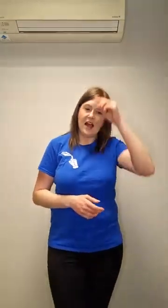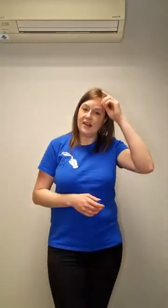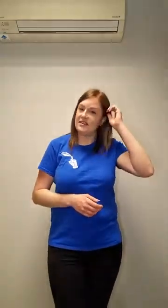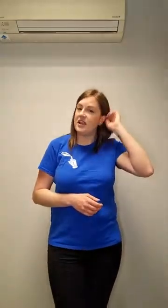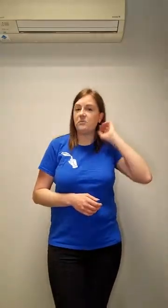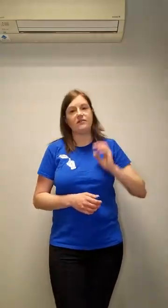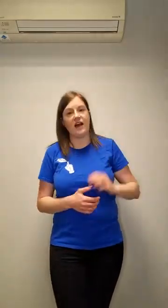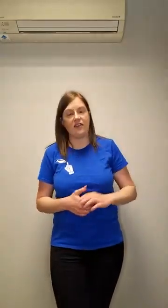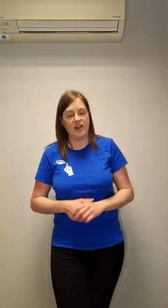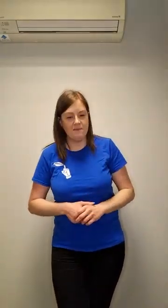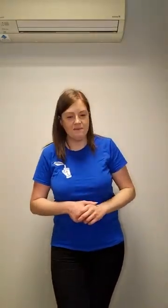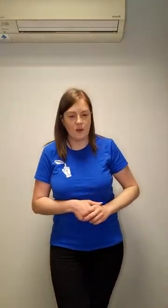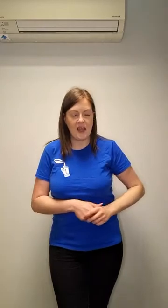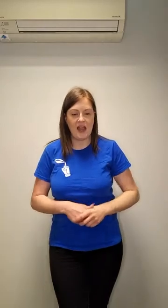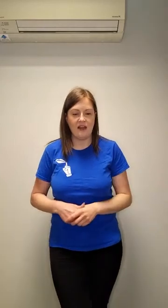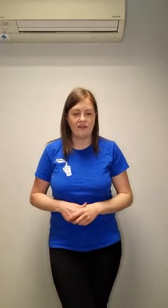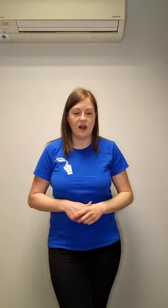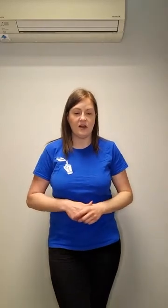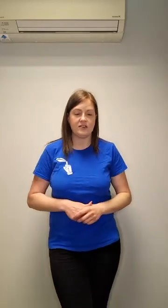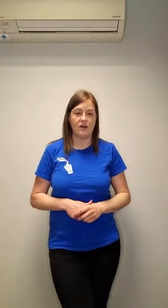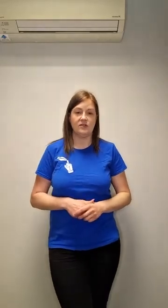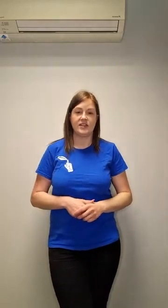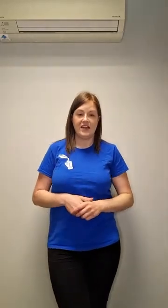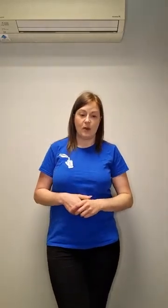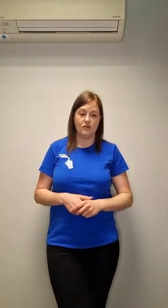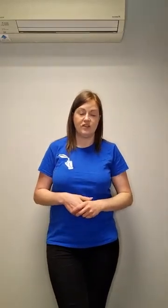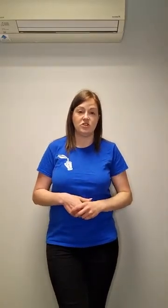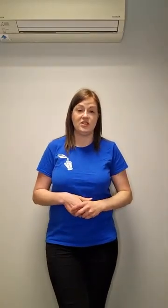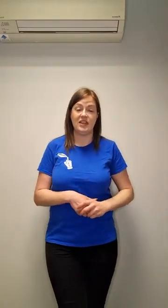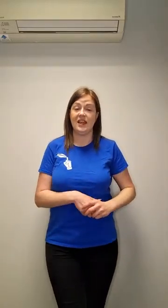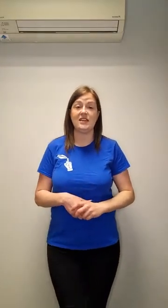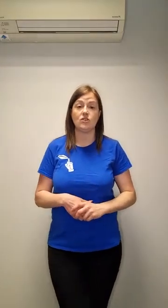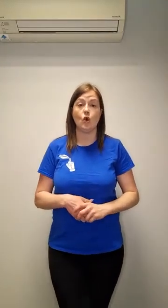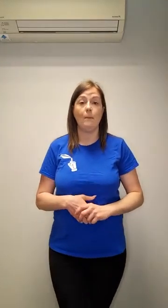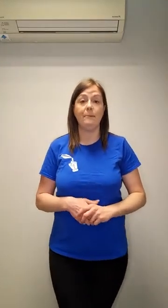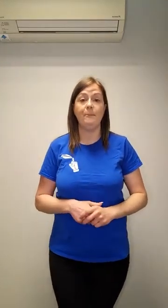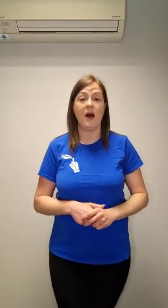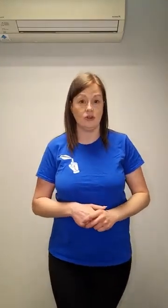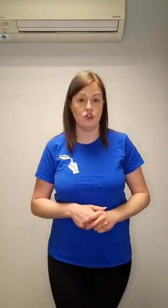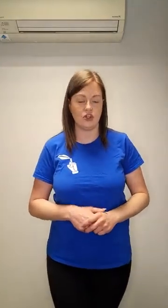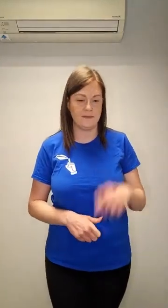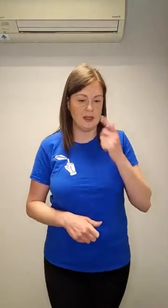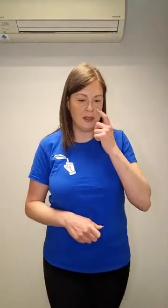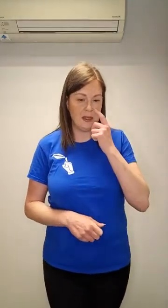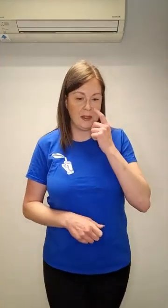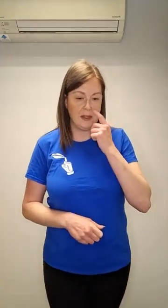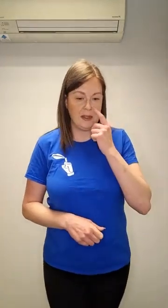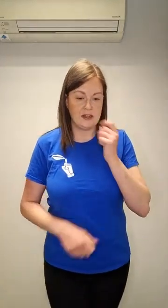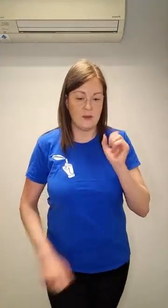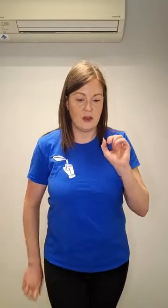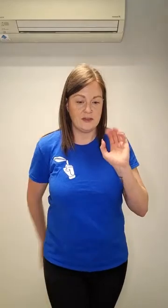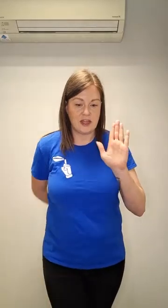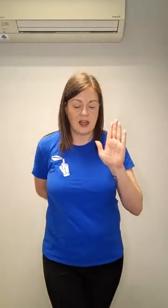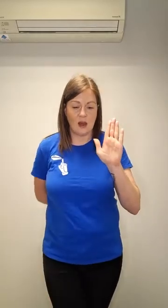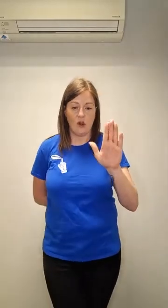And sticking with that theme, we have our last one on today's poster, which is to hit or punch. So we're going to take our